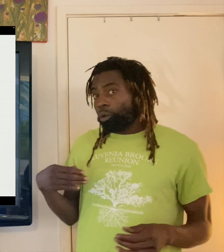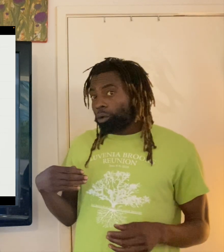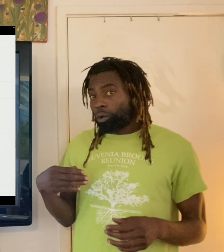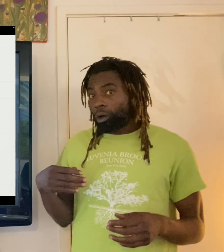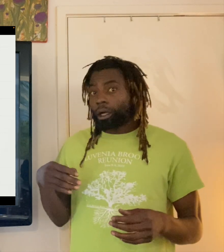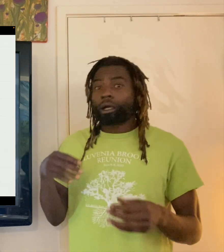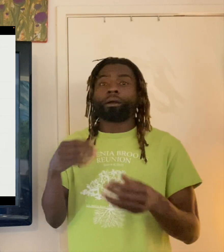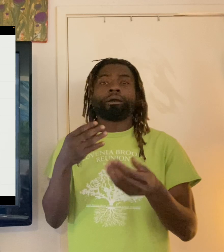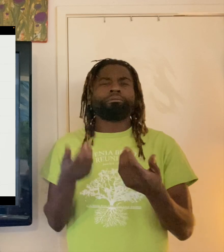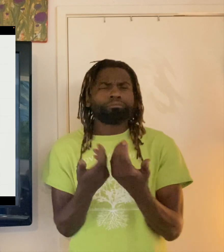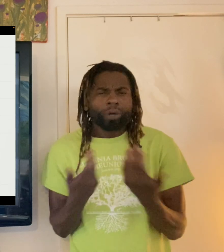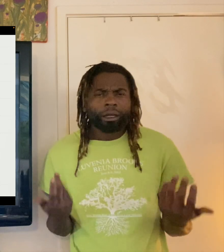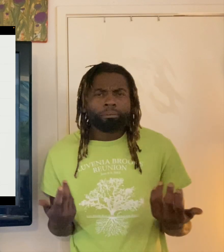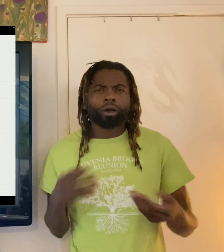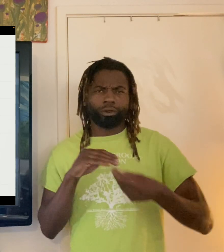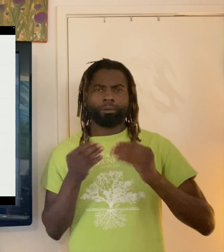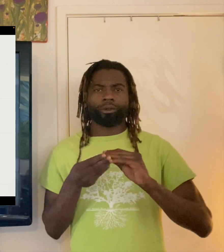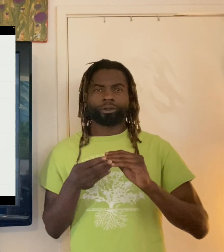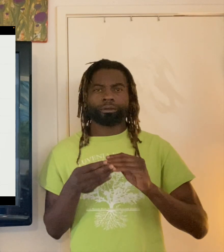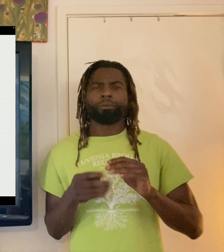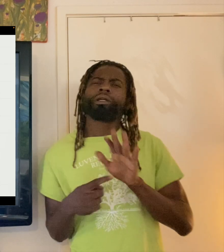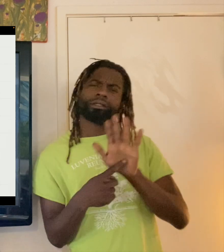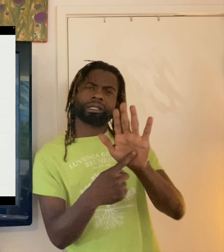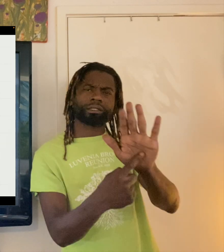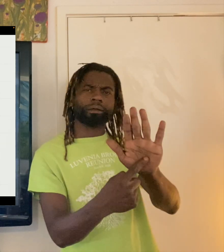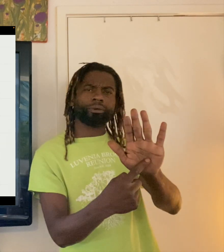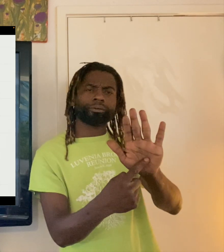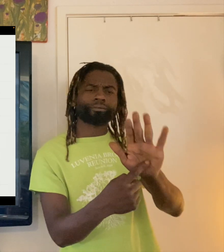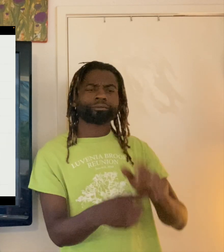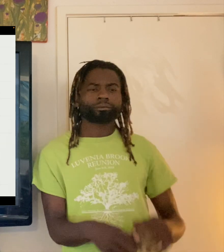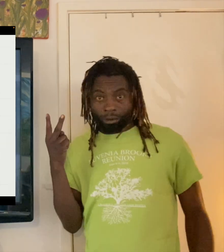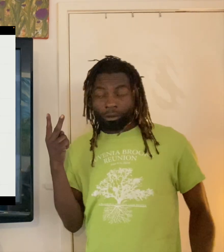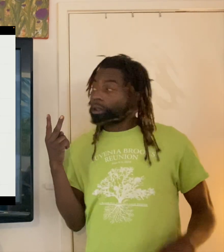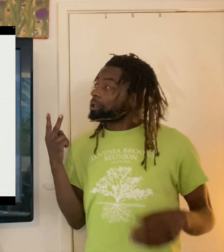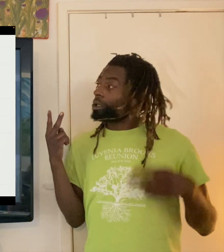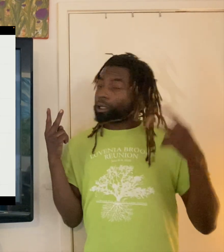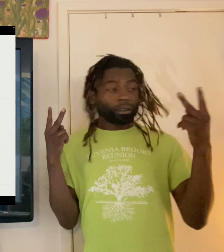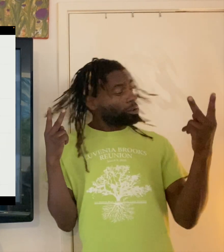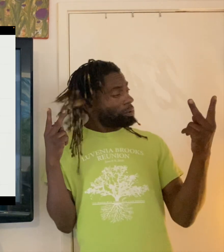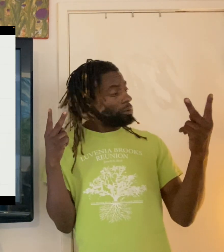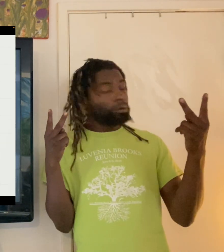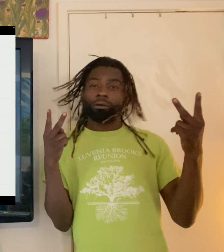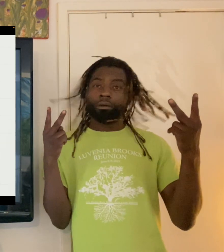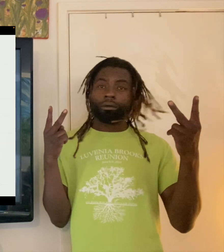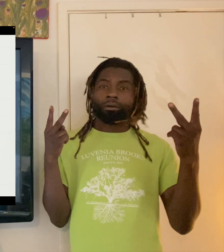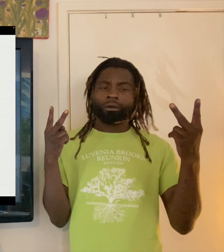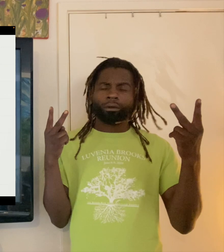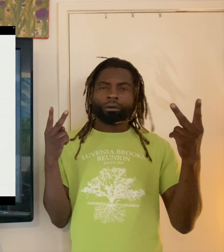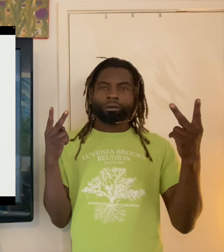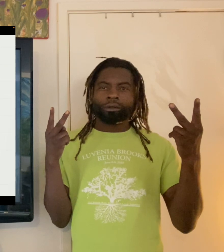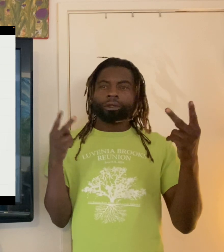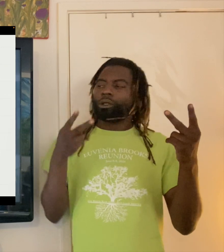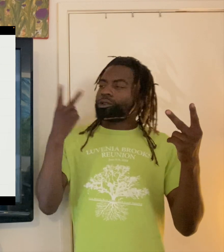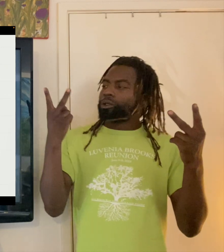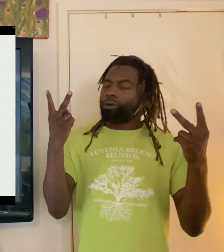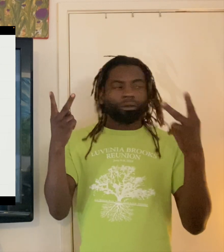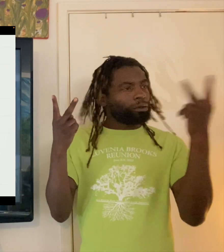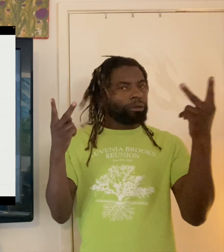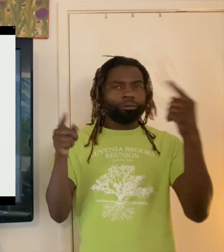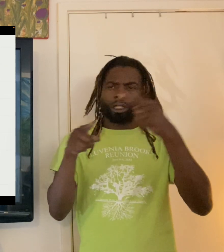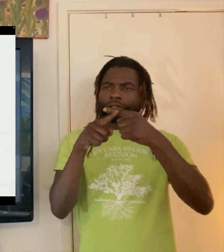apart. I will show you with an example. Here we have the number 2, and there is another number